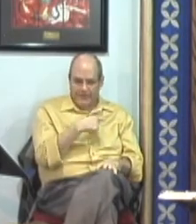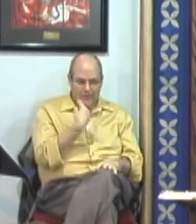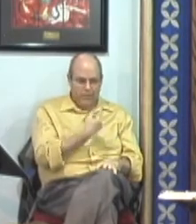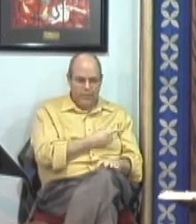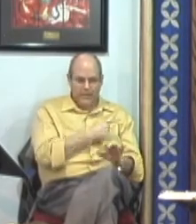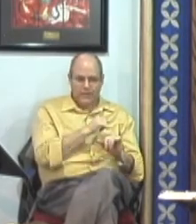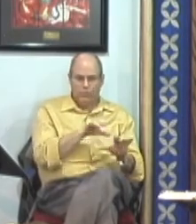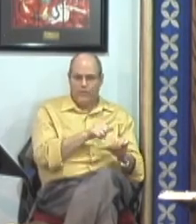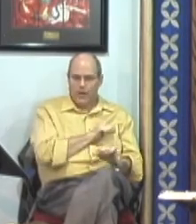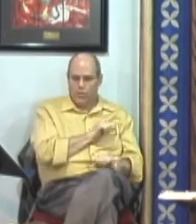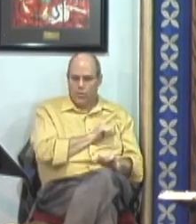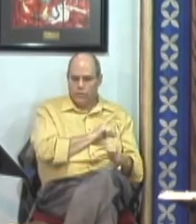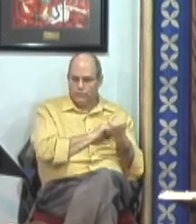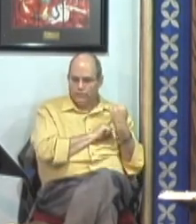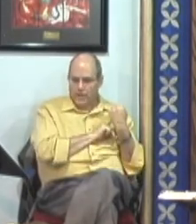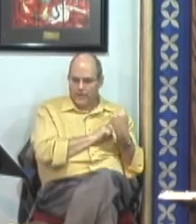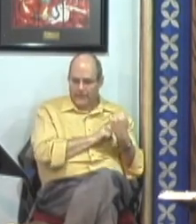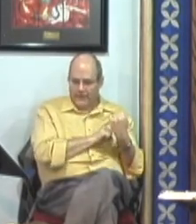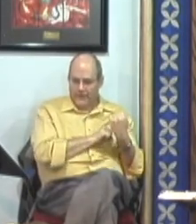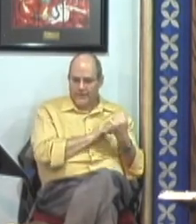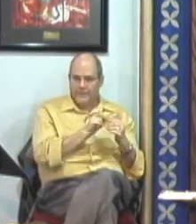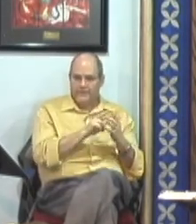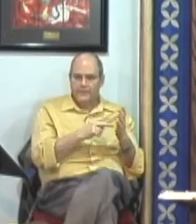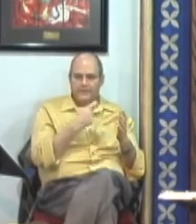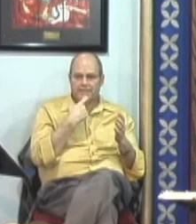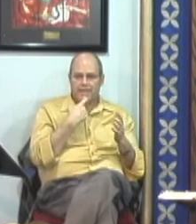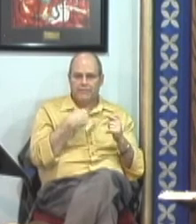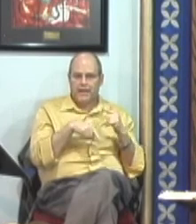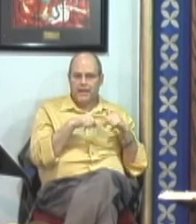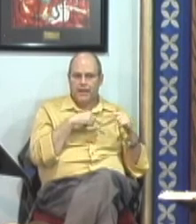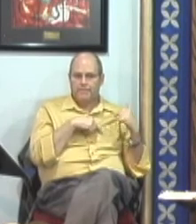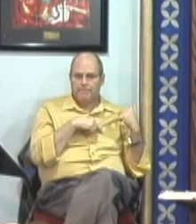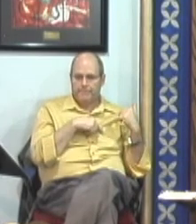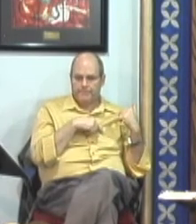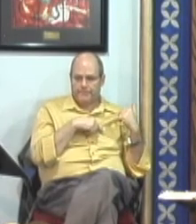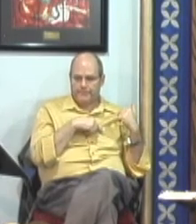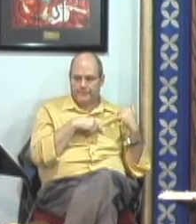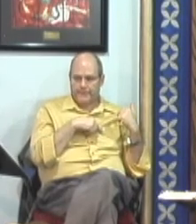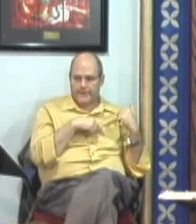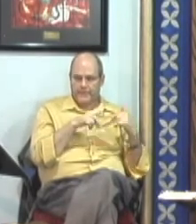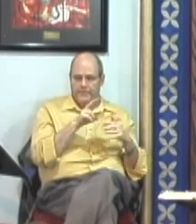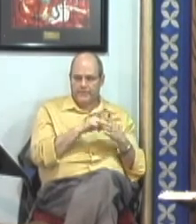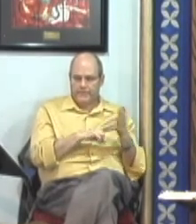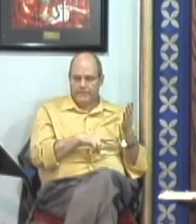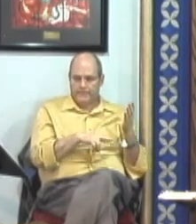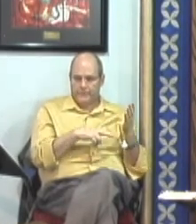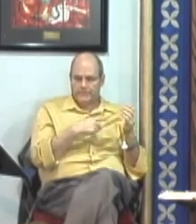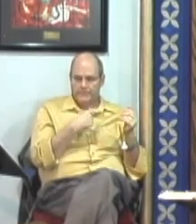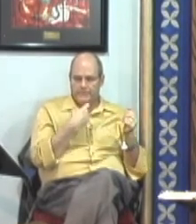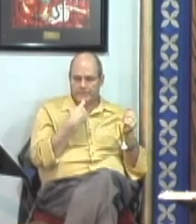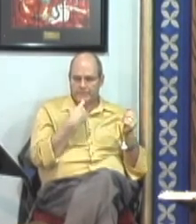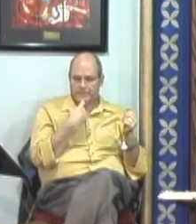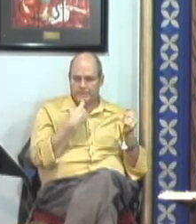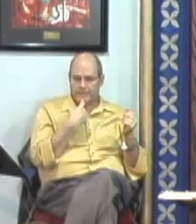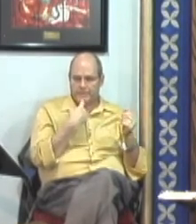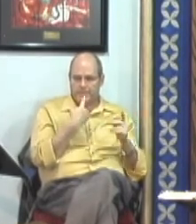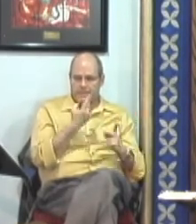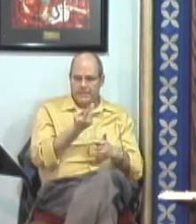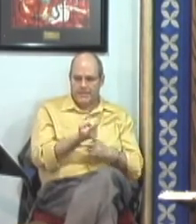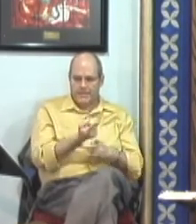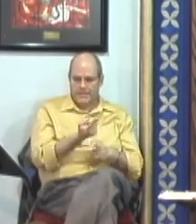do by our own strength, because that's what the verse said. Go back a verse there, would you, Karen? The verse said,